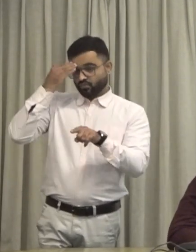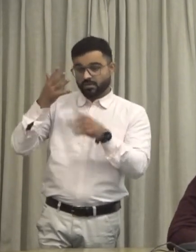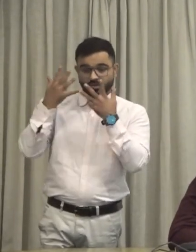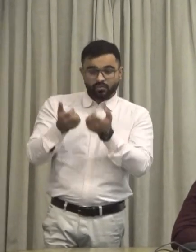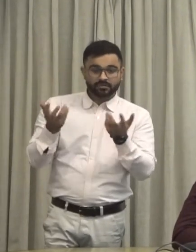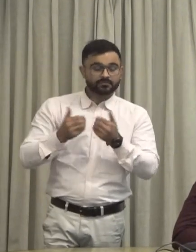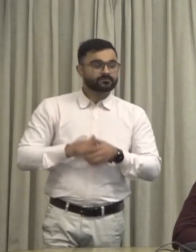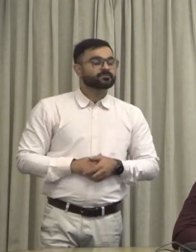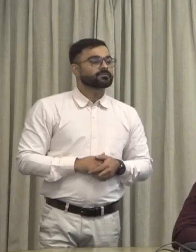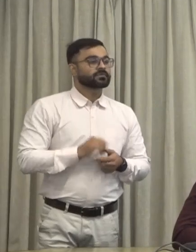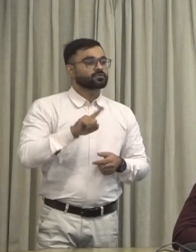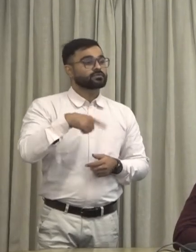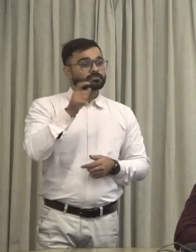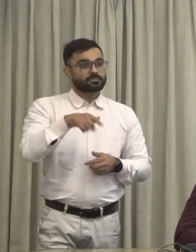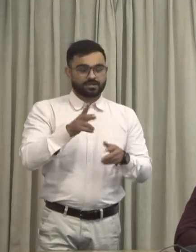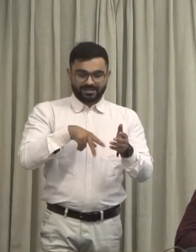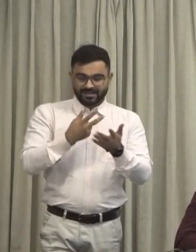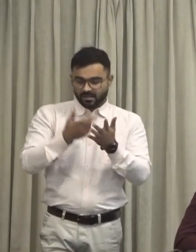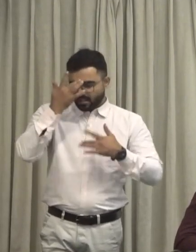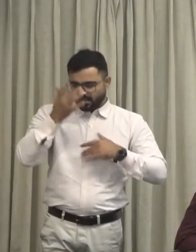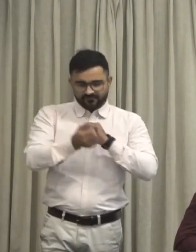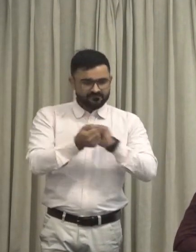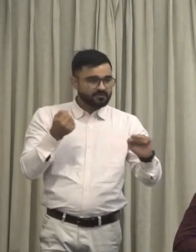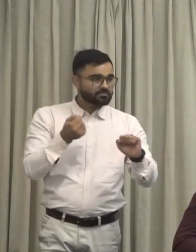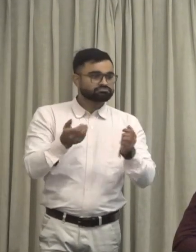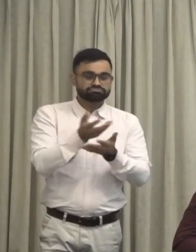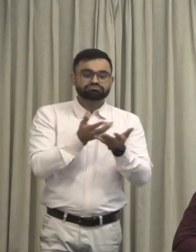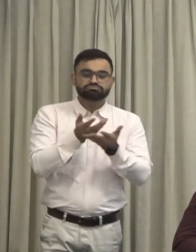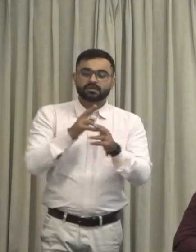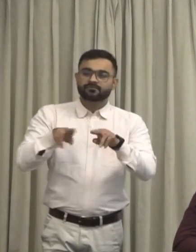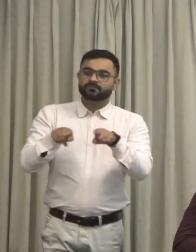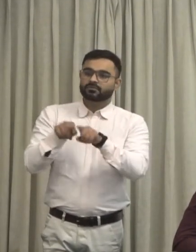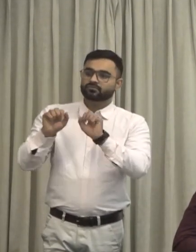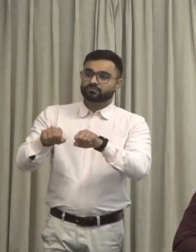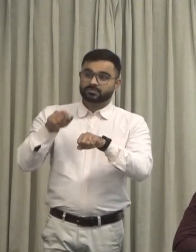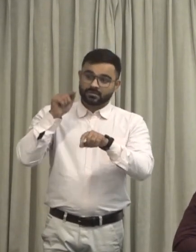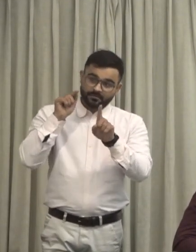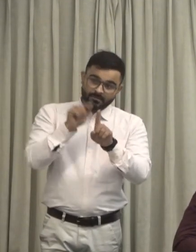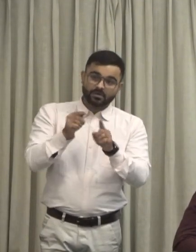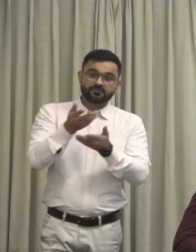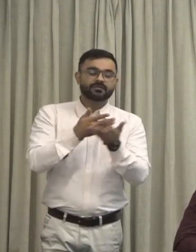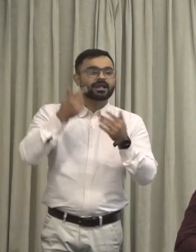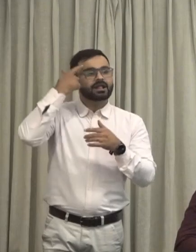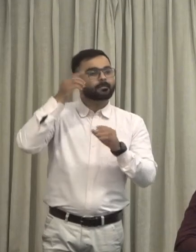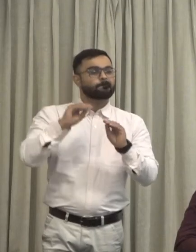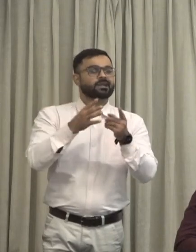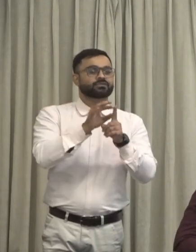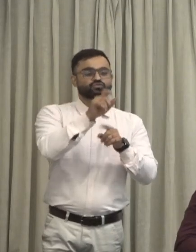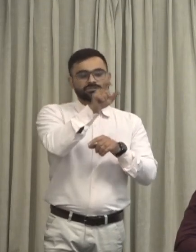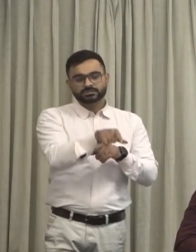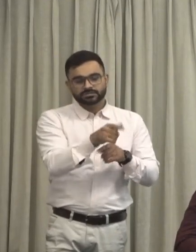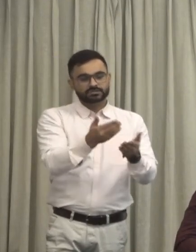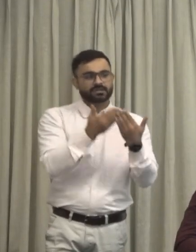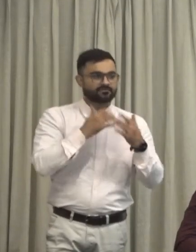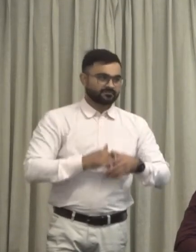want. Ultimately, when somebody falls acutely sick and this discussion hasn't happened in the family, at that point the family thinks the best we can do for this person is to